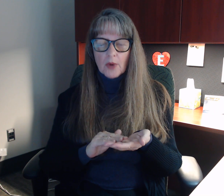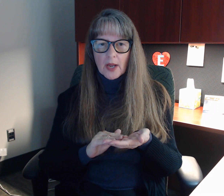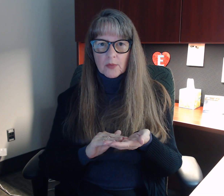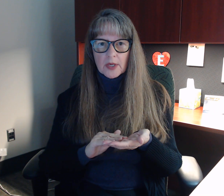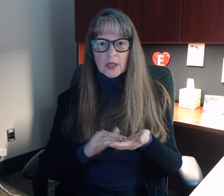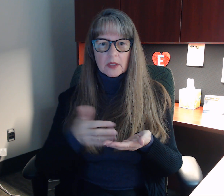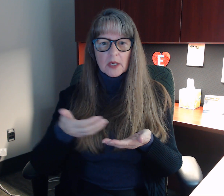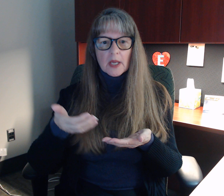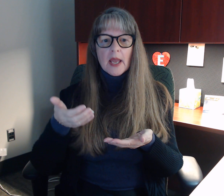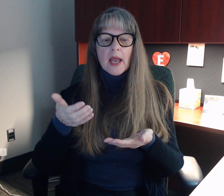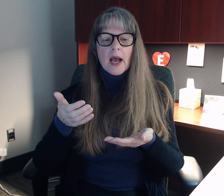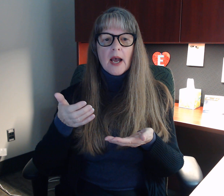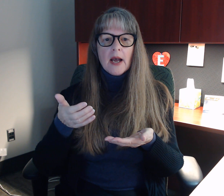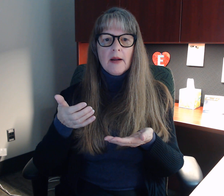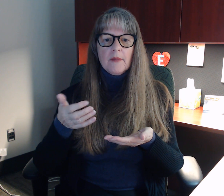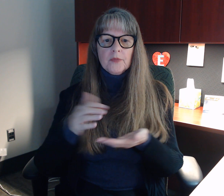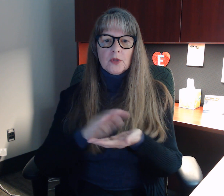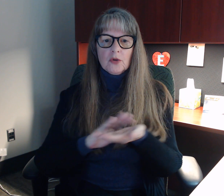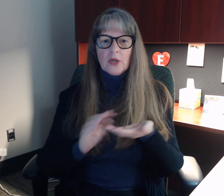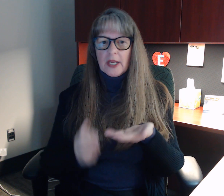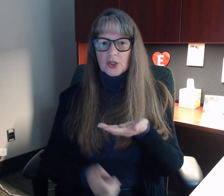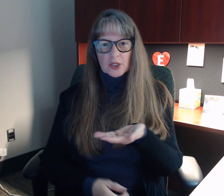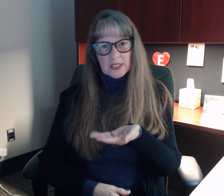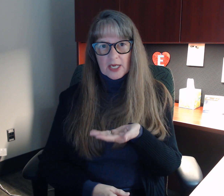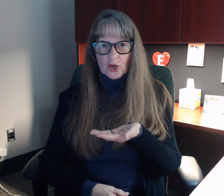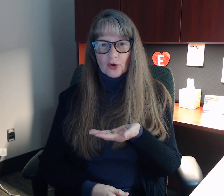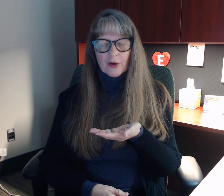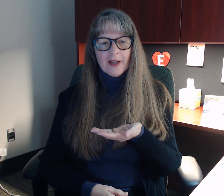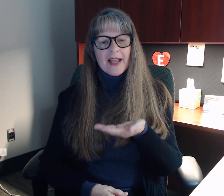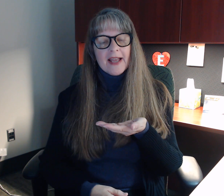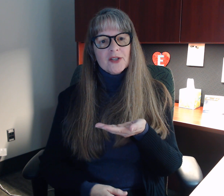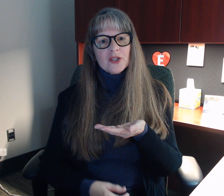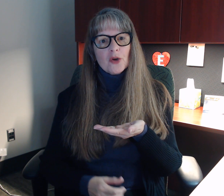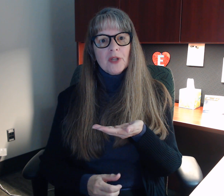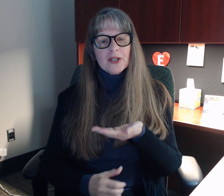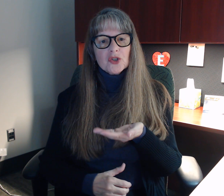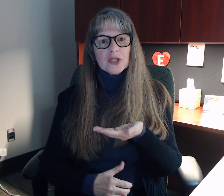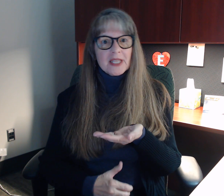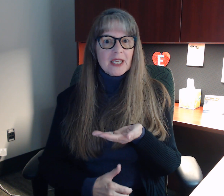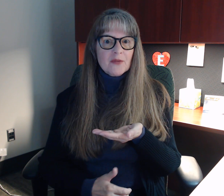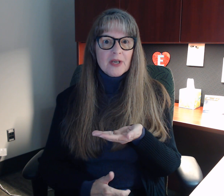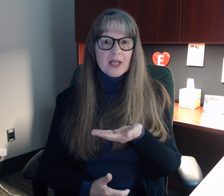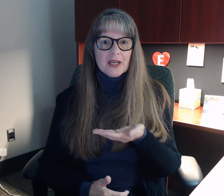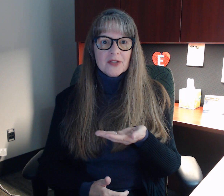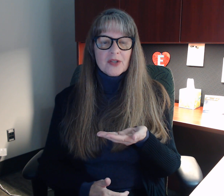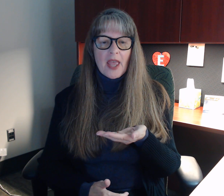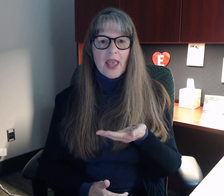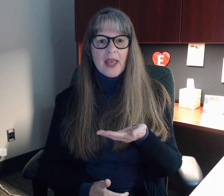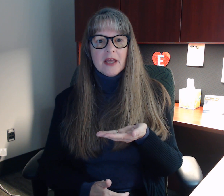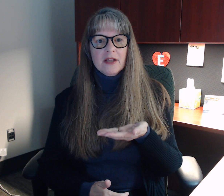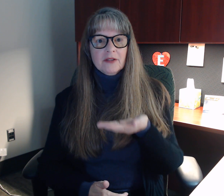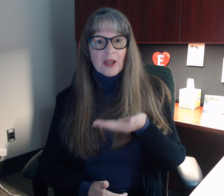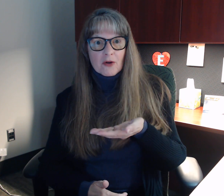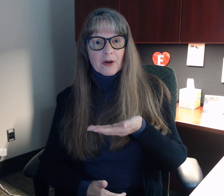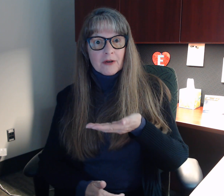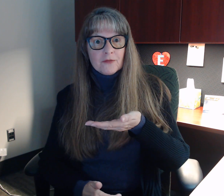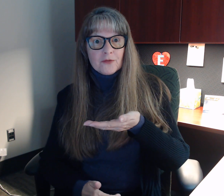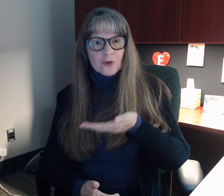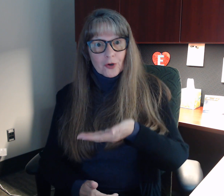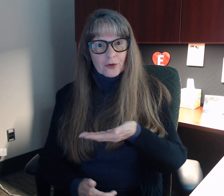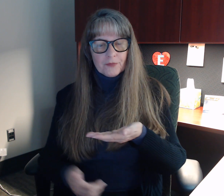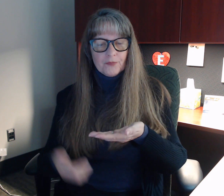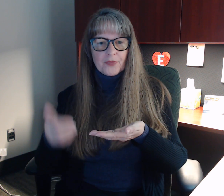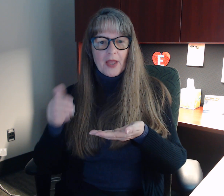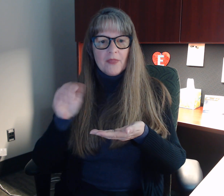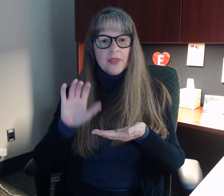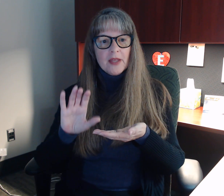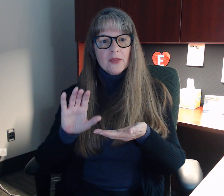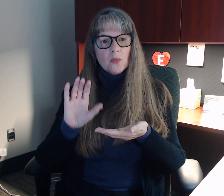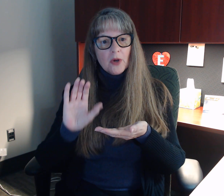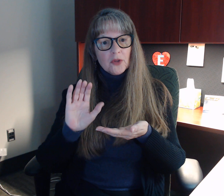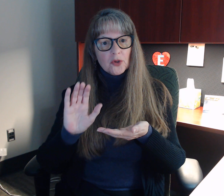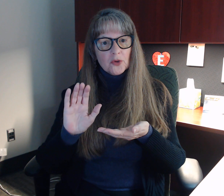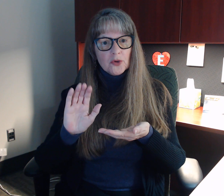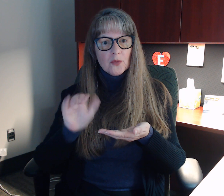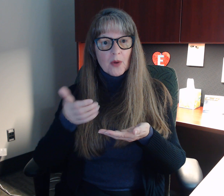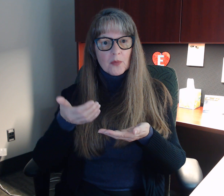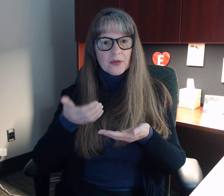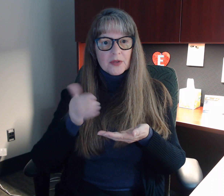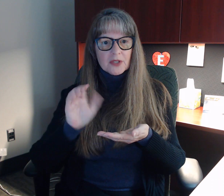with, it's just here. And so let's just think of it as a layer of dirt. And then the one that you do write with, it's going to be